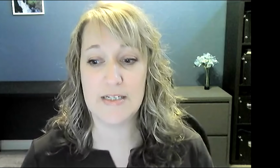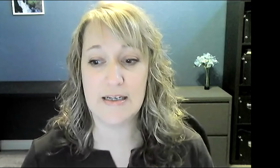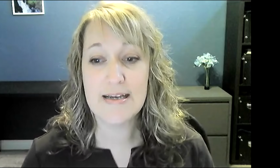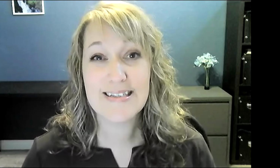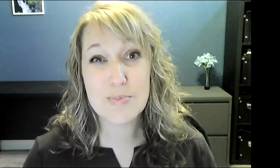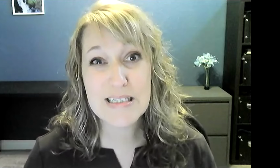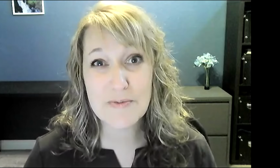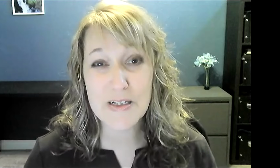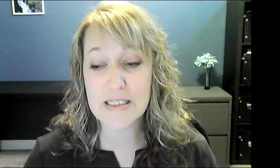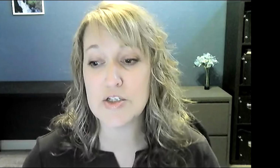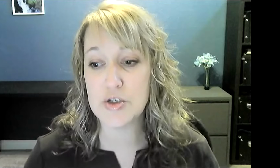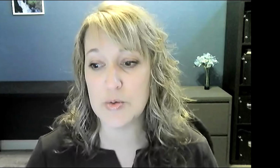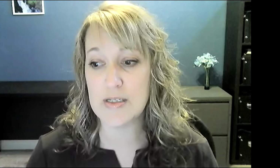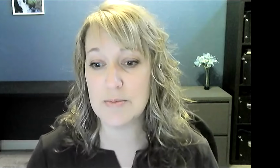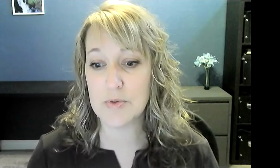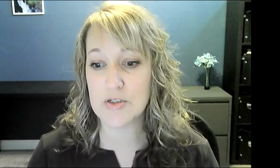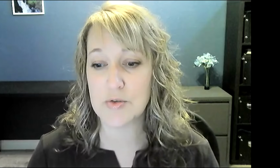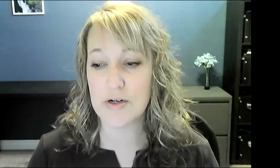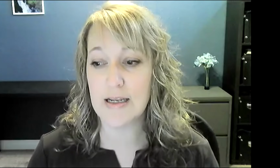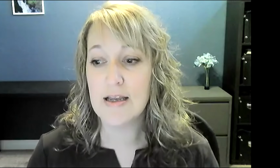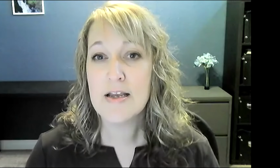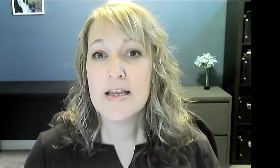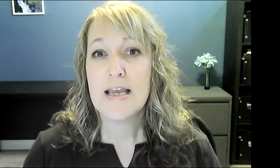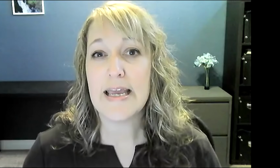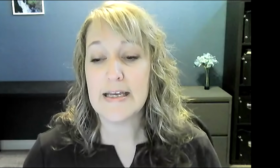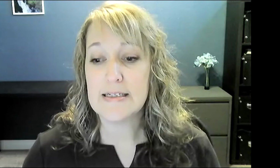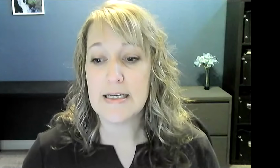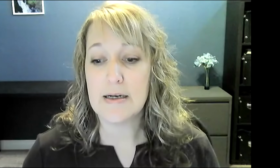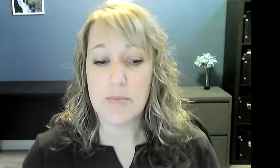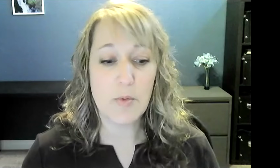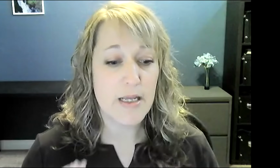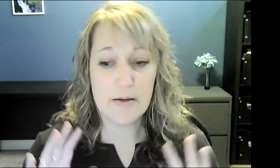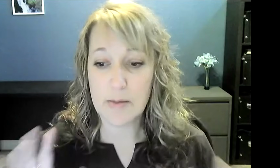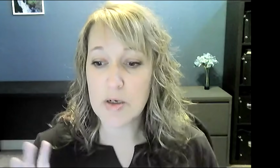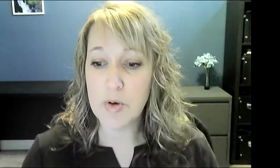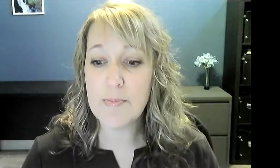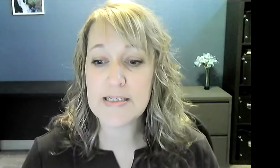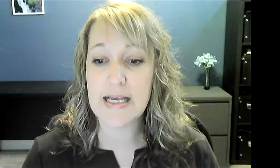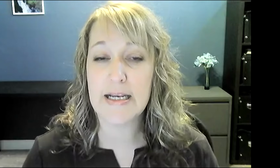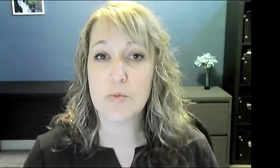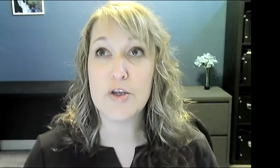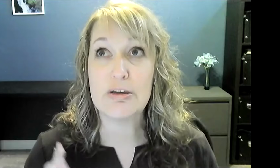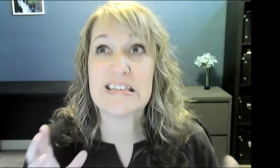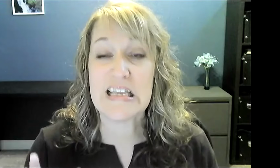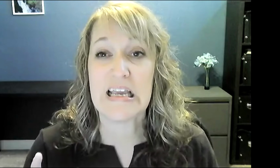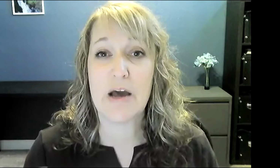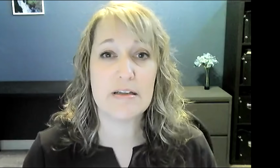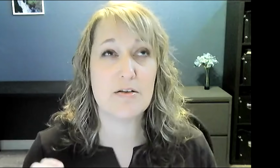shifting specifically to the Timber story. And I'm going to pull up a slide here where you can see how this